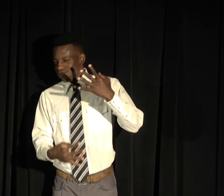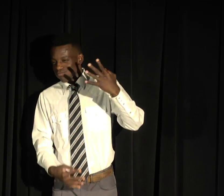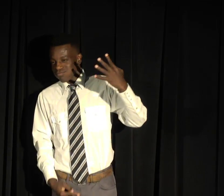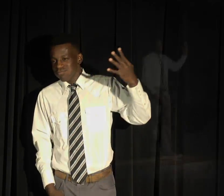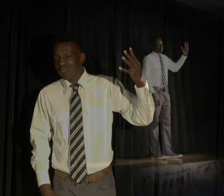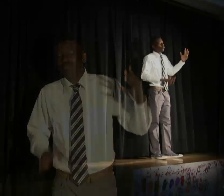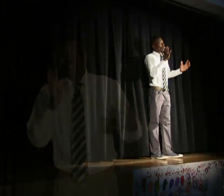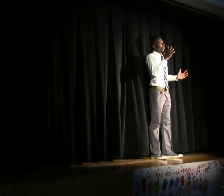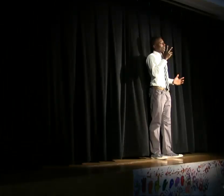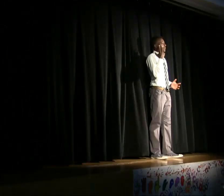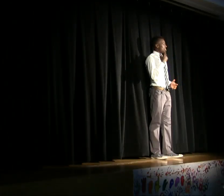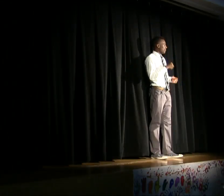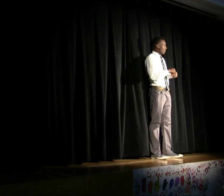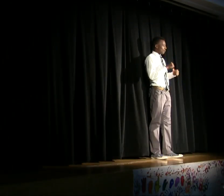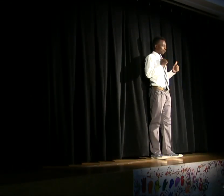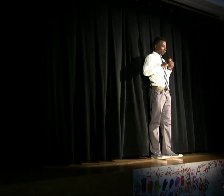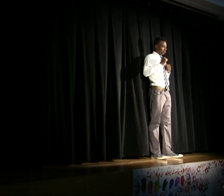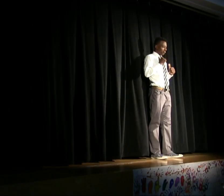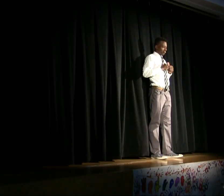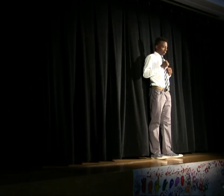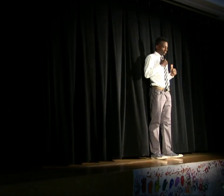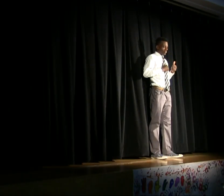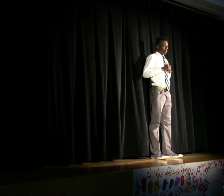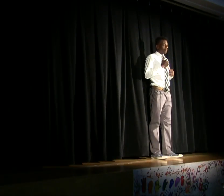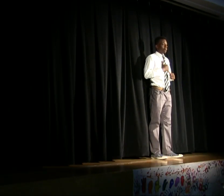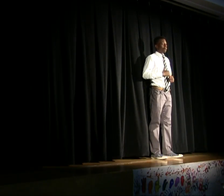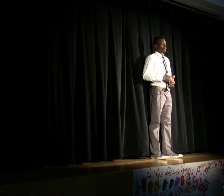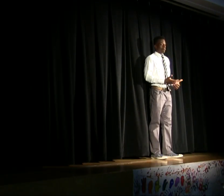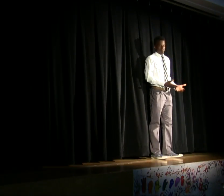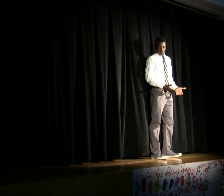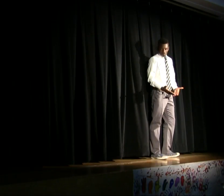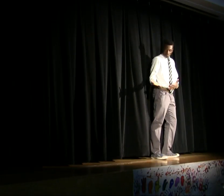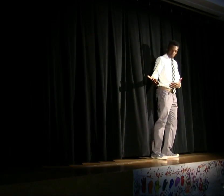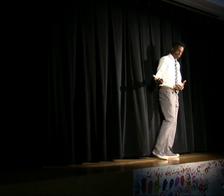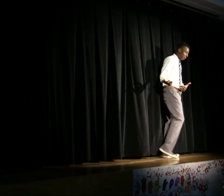ready to go, well, I'll give you some examples about those different things in our next skits.